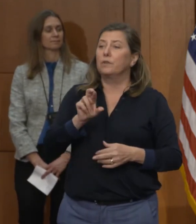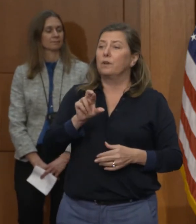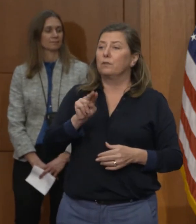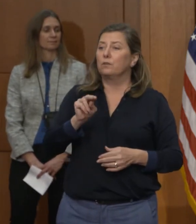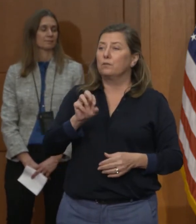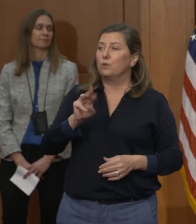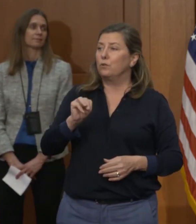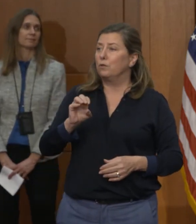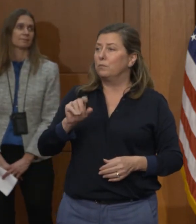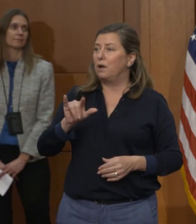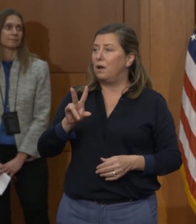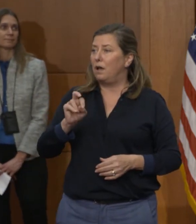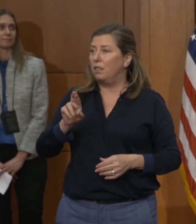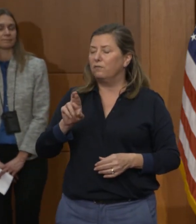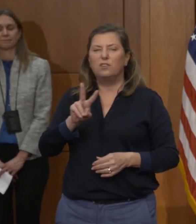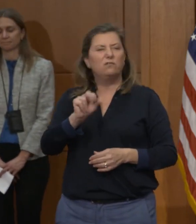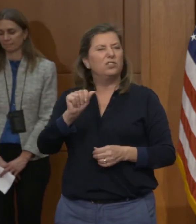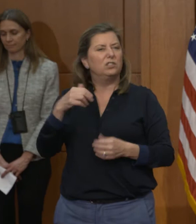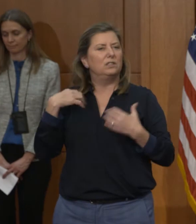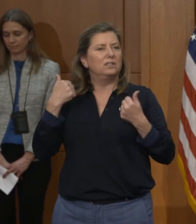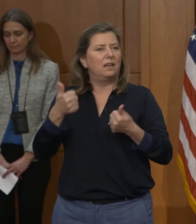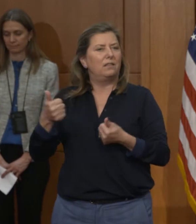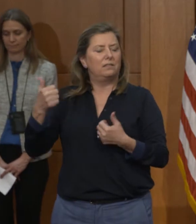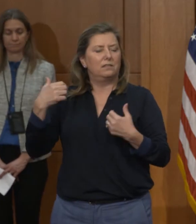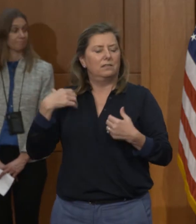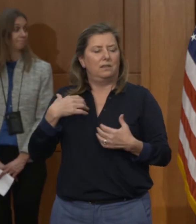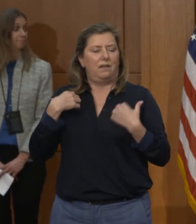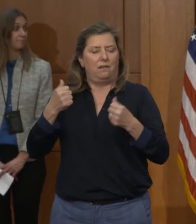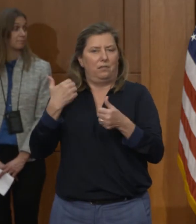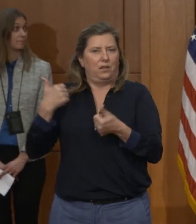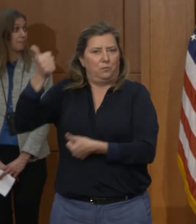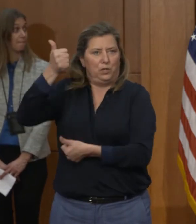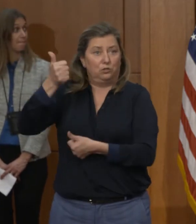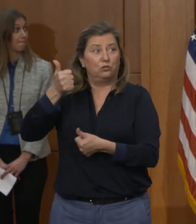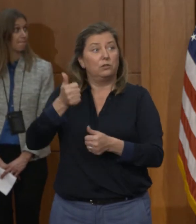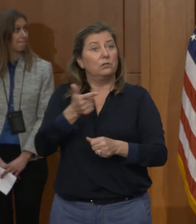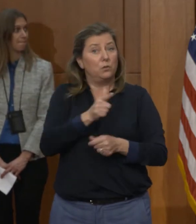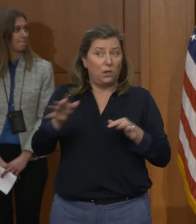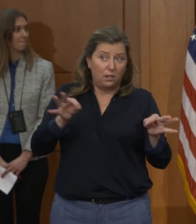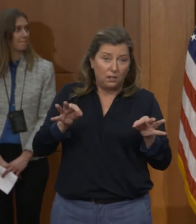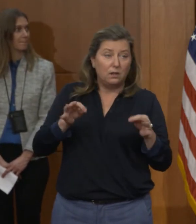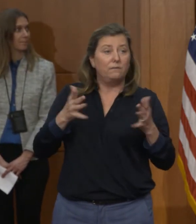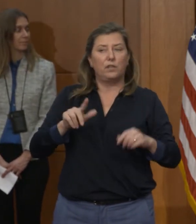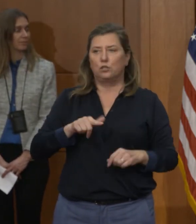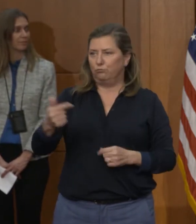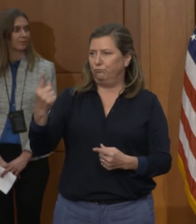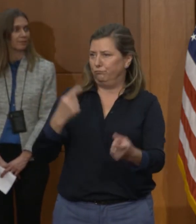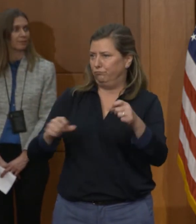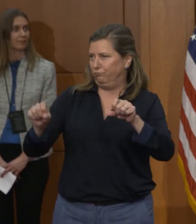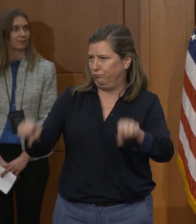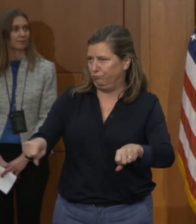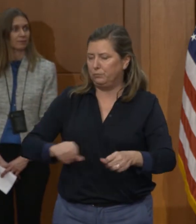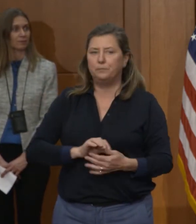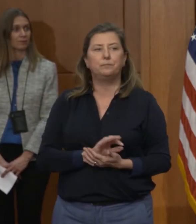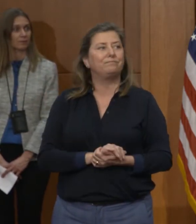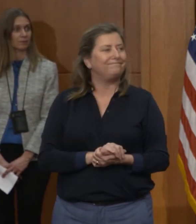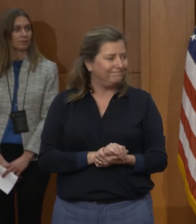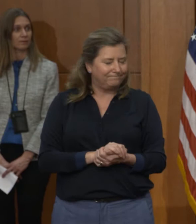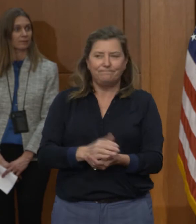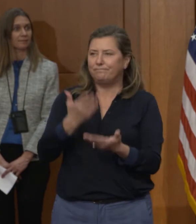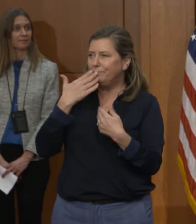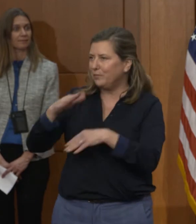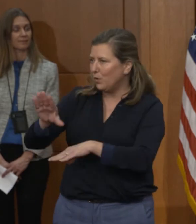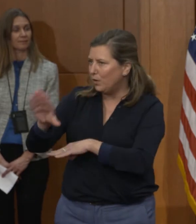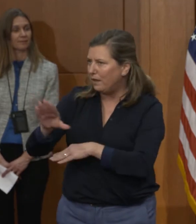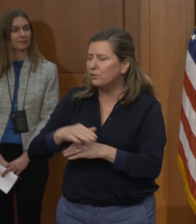Norm Oliver, and then we will be glad to take questions. Dr. Oliver, welcome. Thank you, Governor. Good